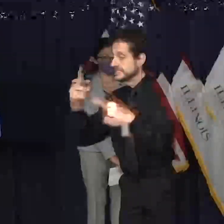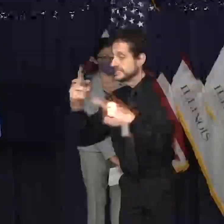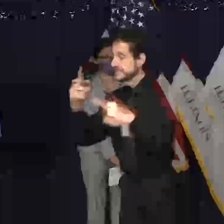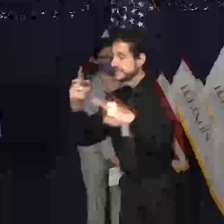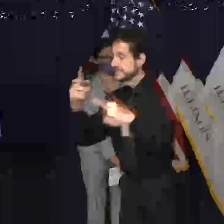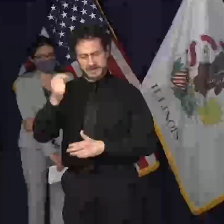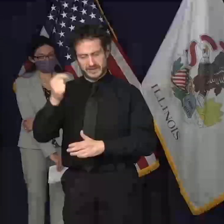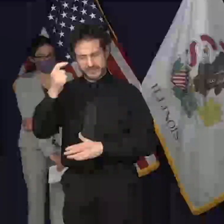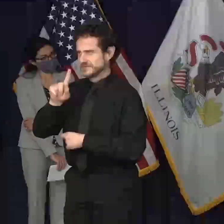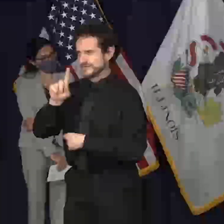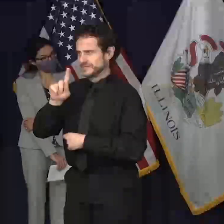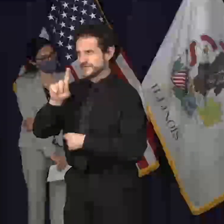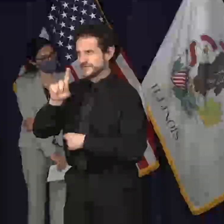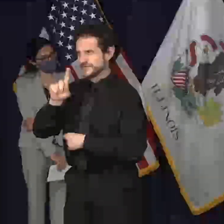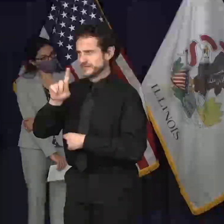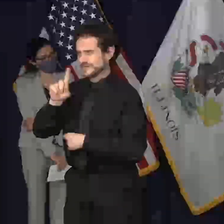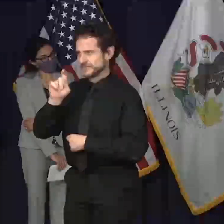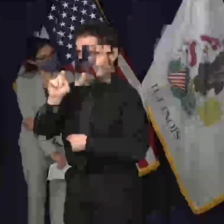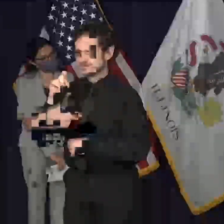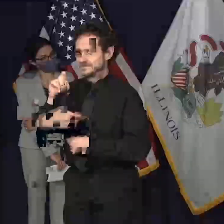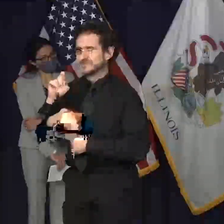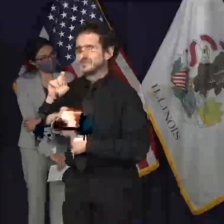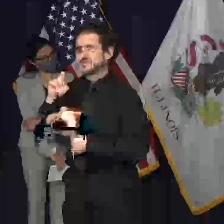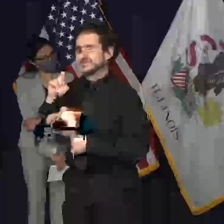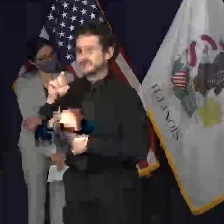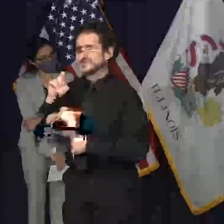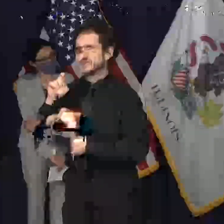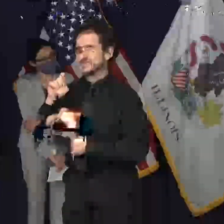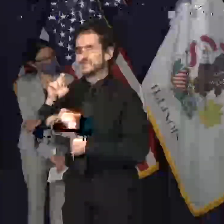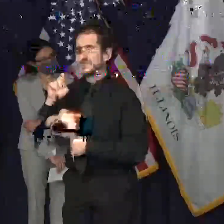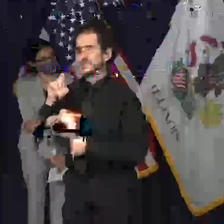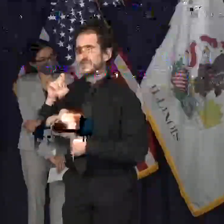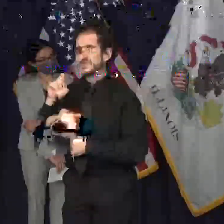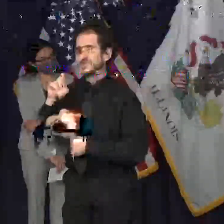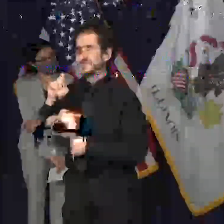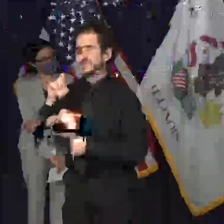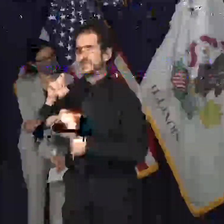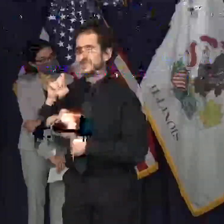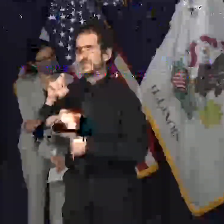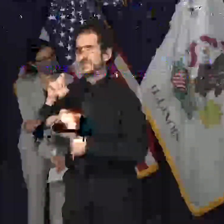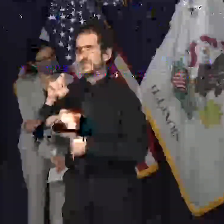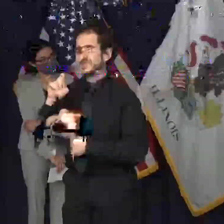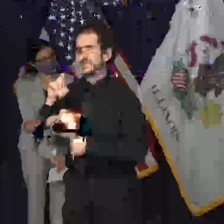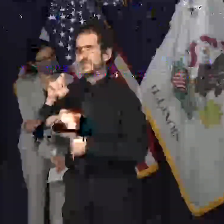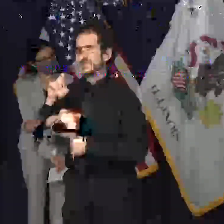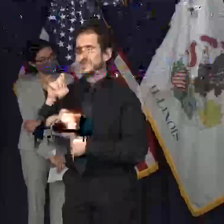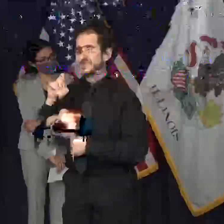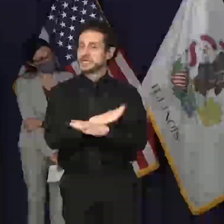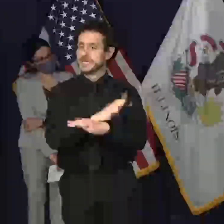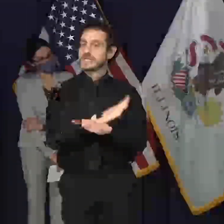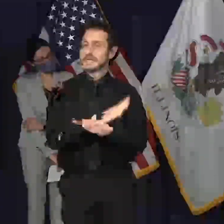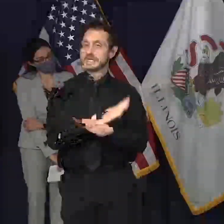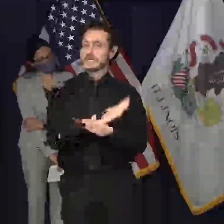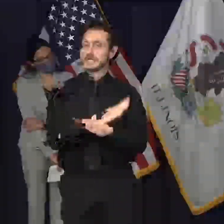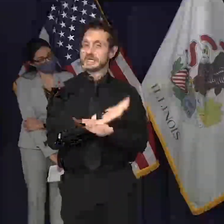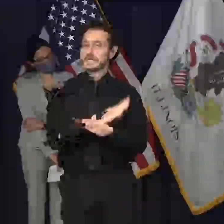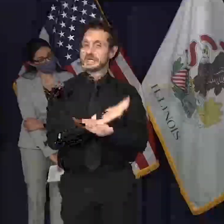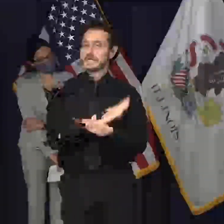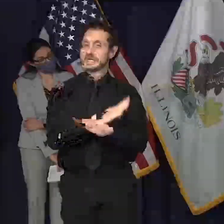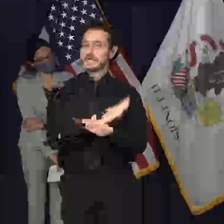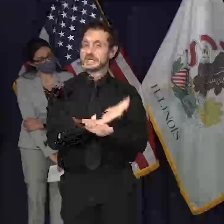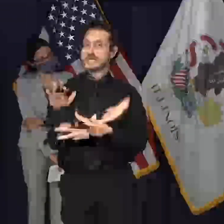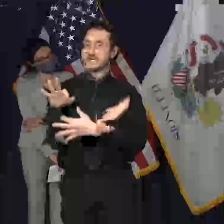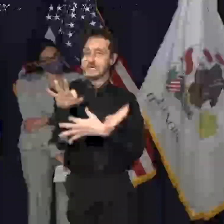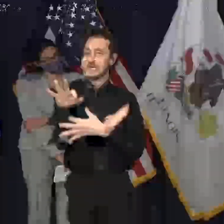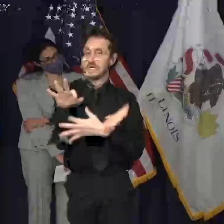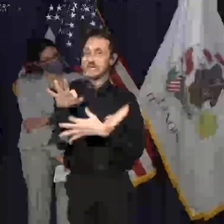So I'll just say that I think there are going to be a number of new businesses that get started as a result of this. I think you've already